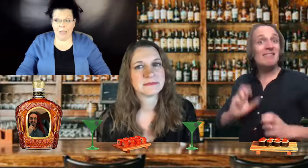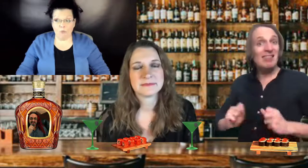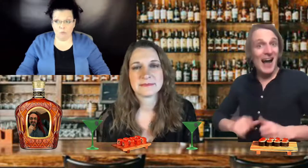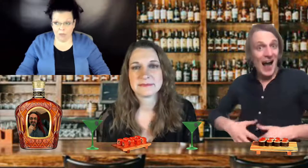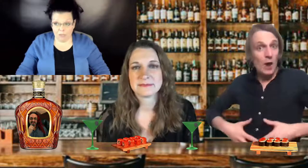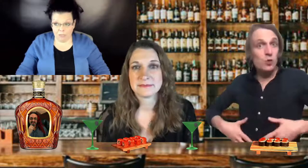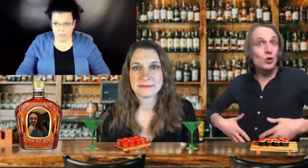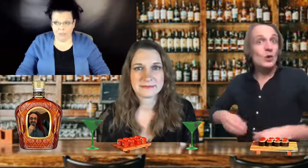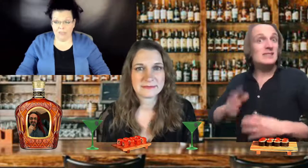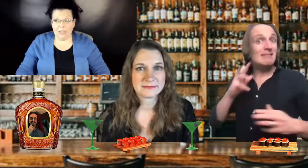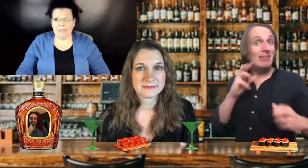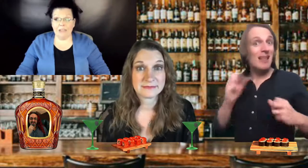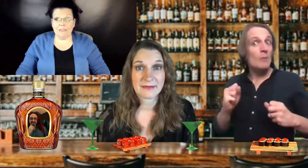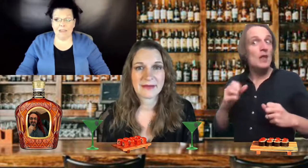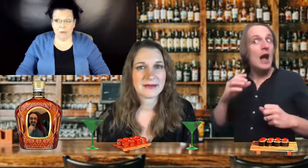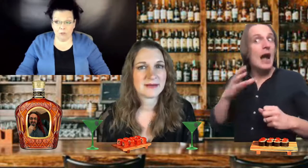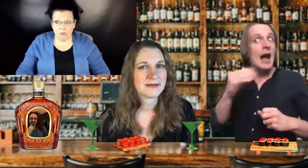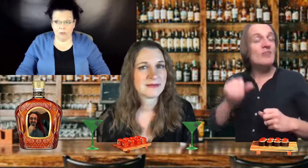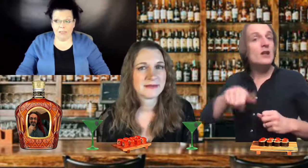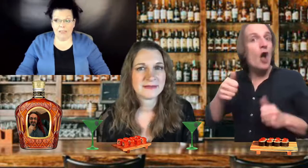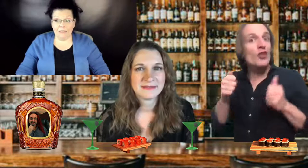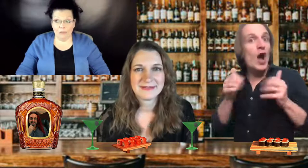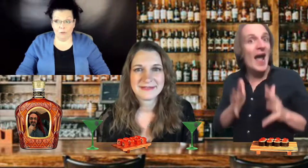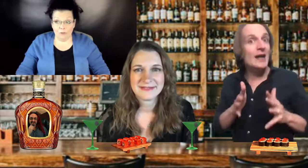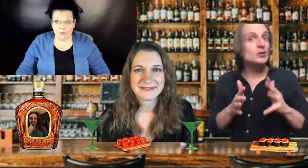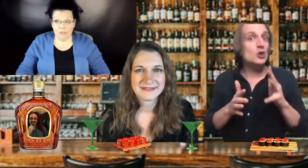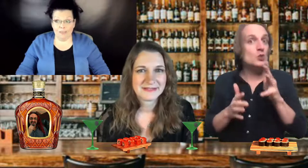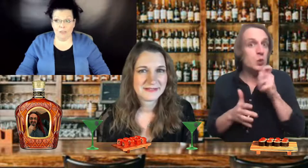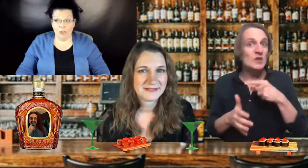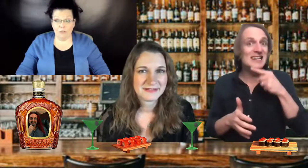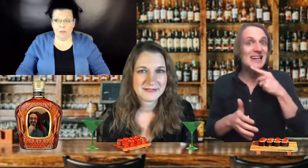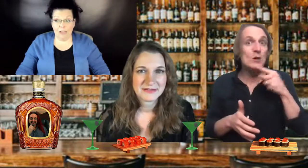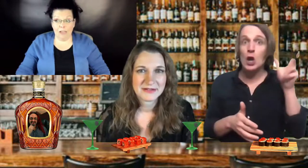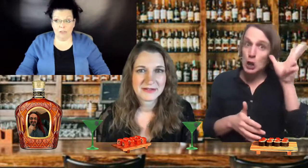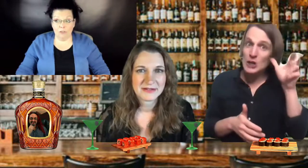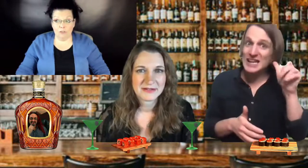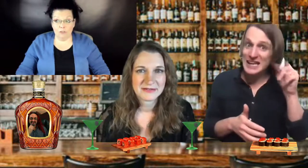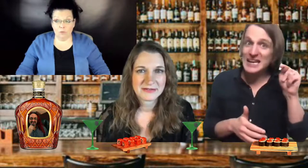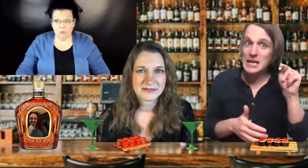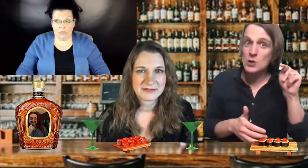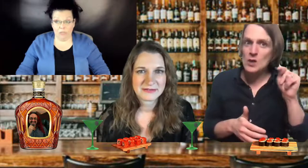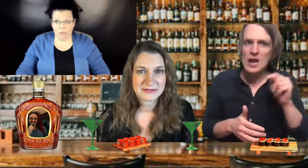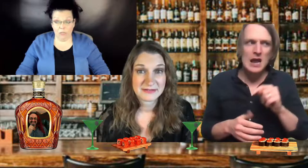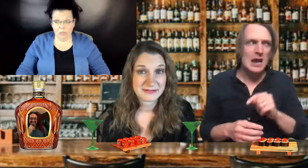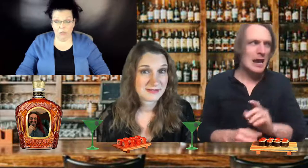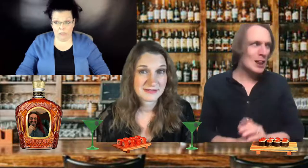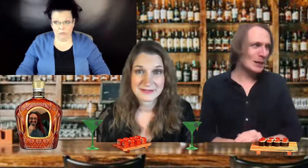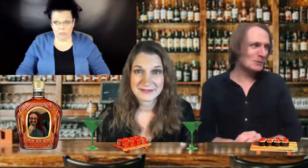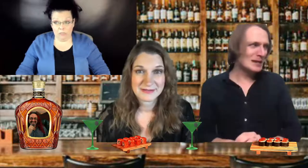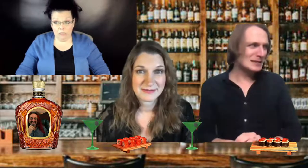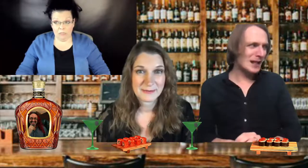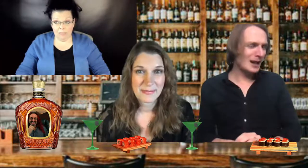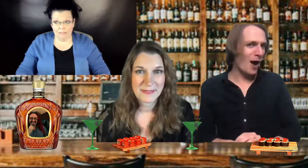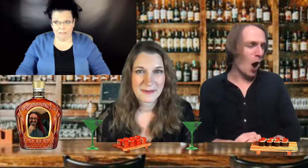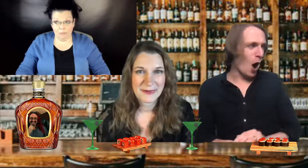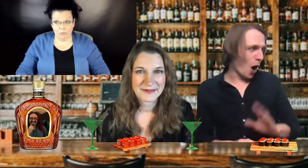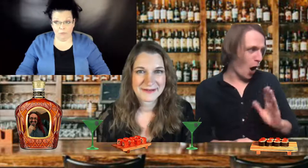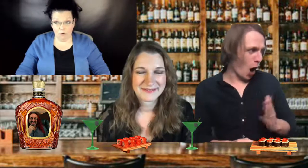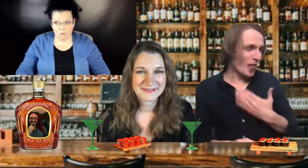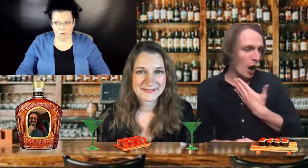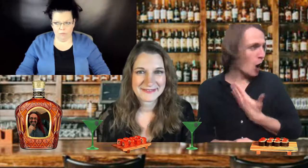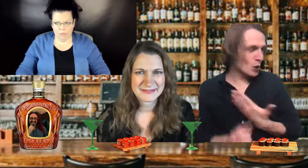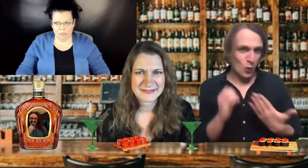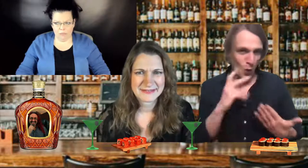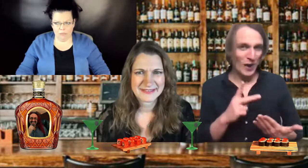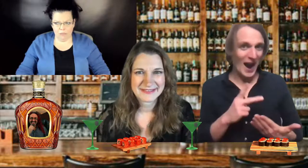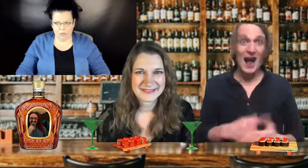So it kept growling and it got louder and louder that the other actors who were hearing could hear it. And they kept looking